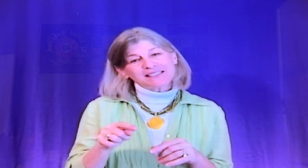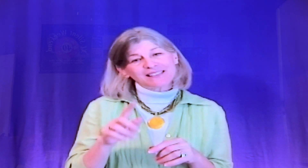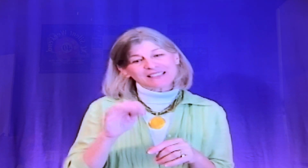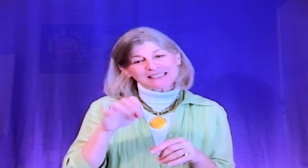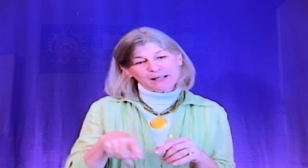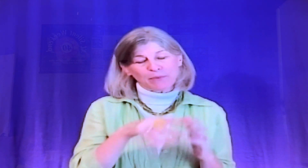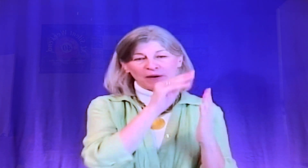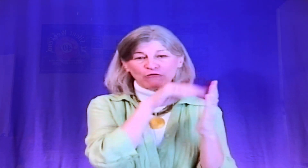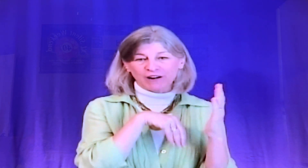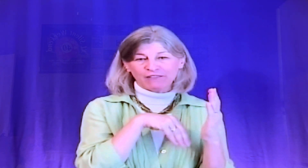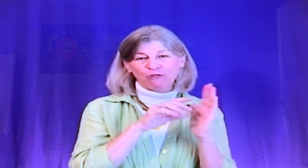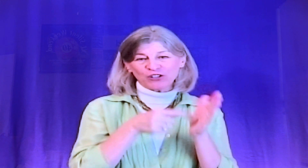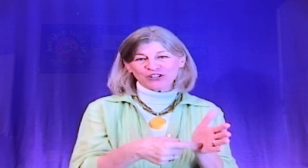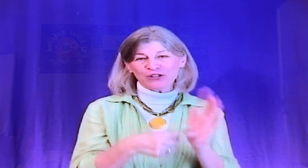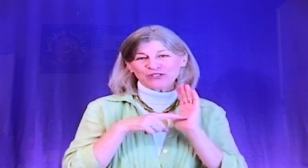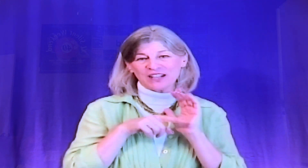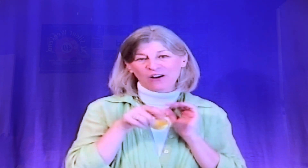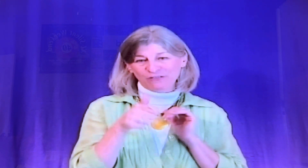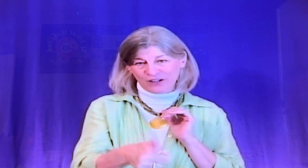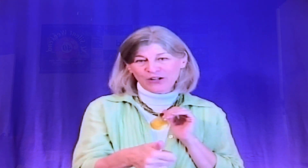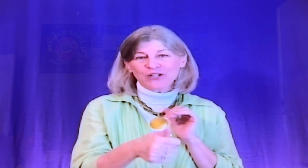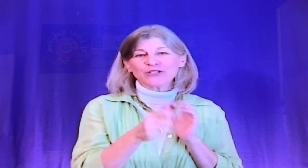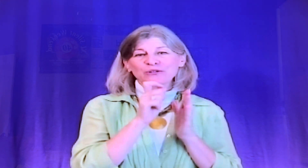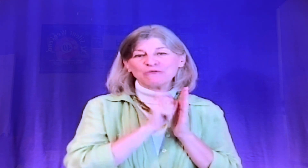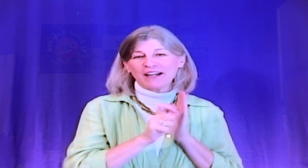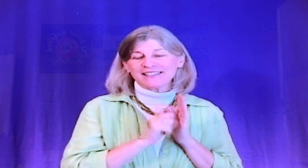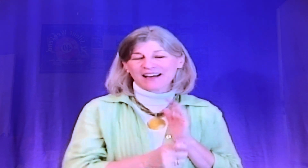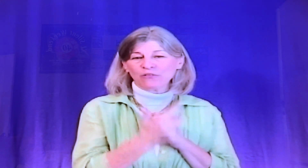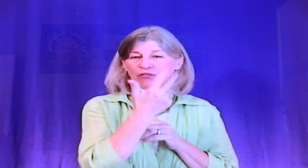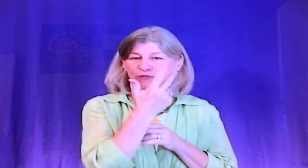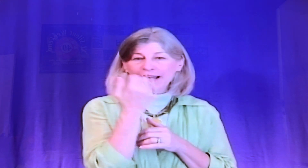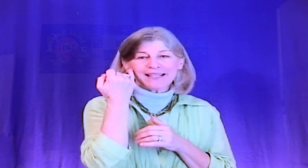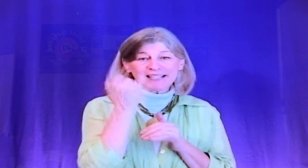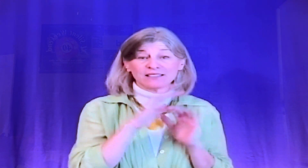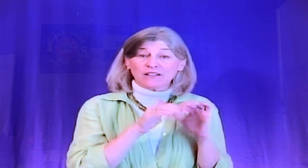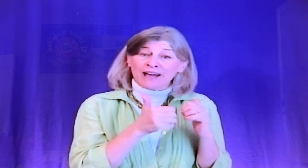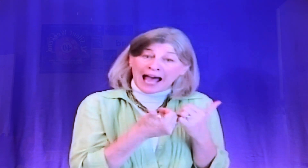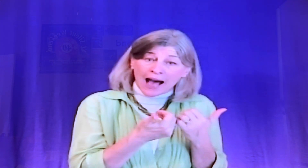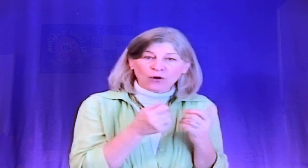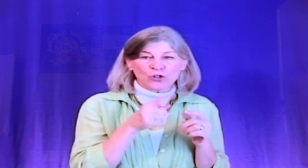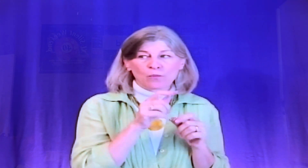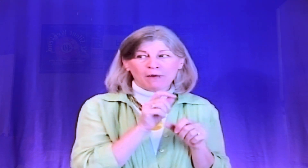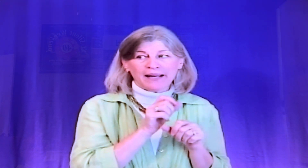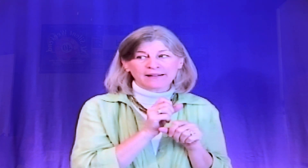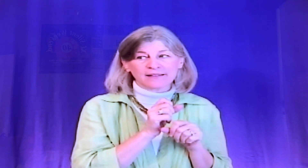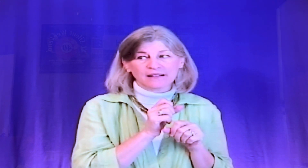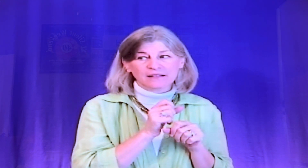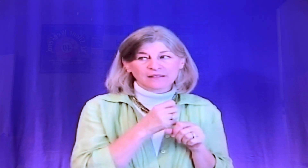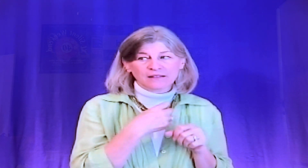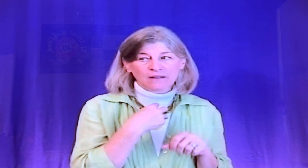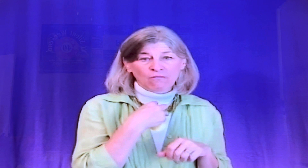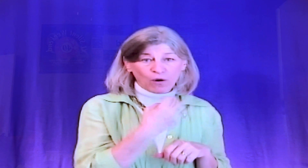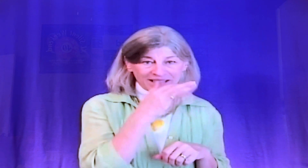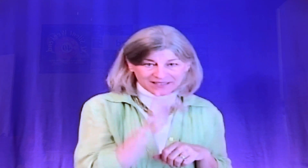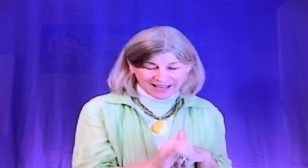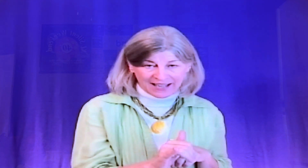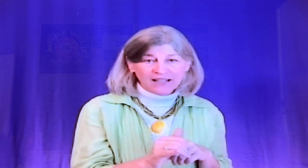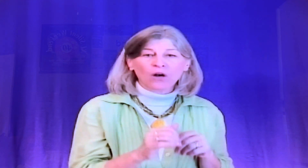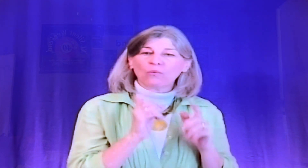little tip about forcing yourself to write down 3 ideas of how you might voice that will